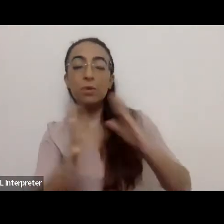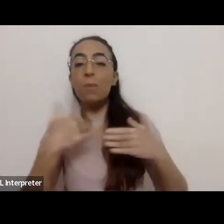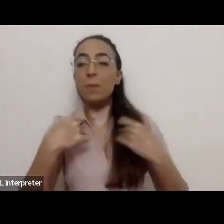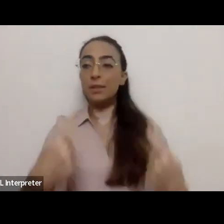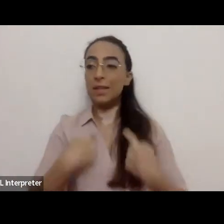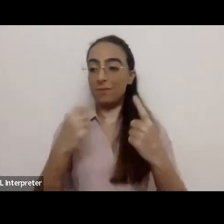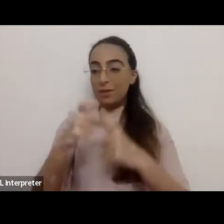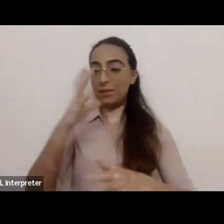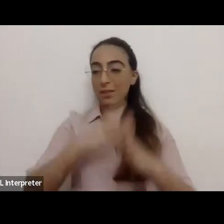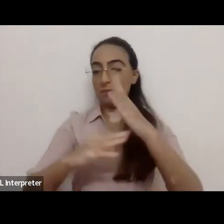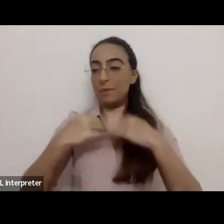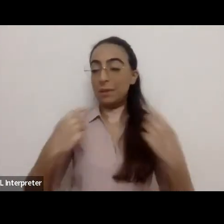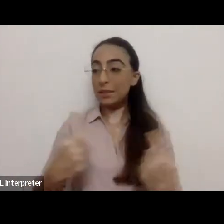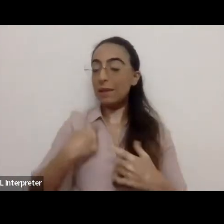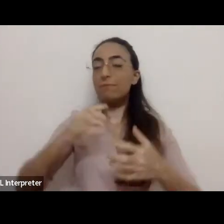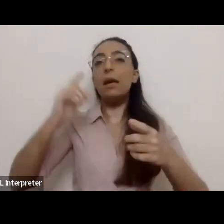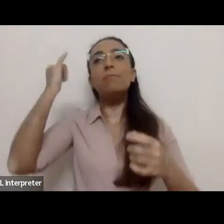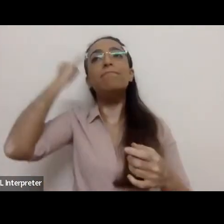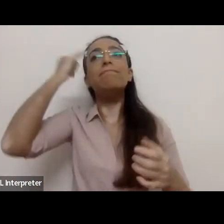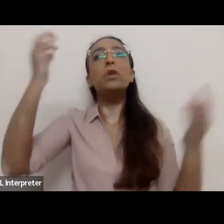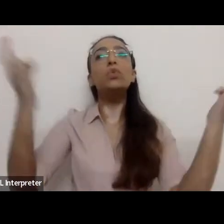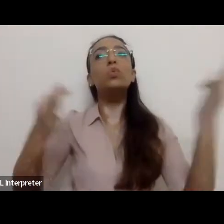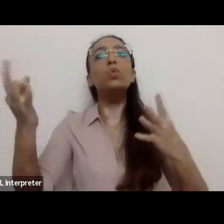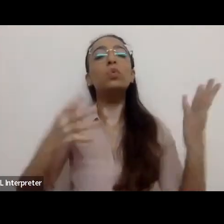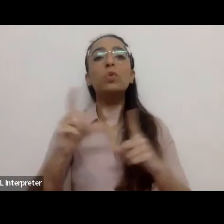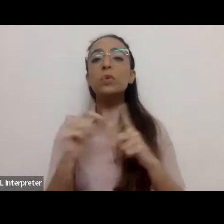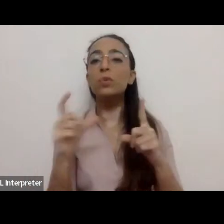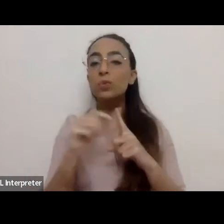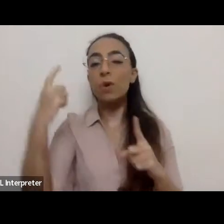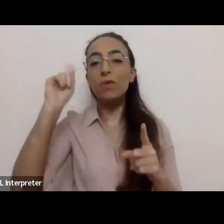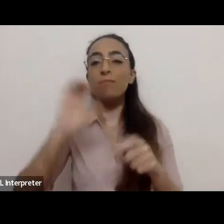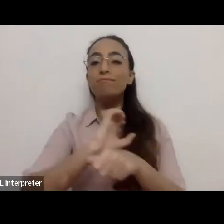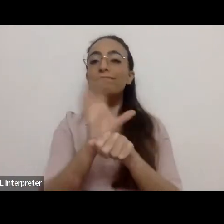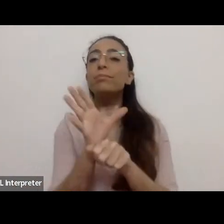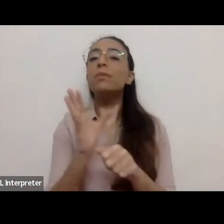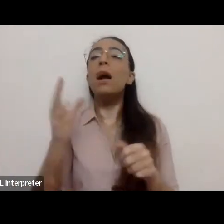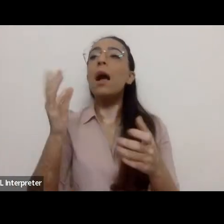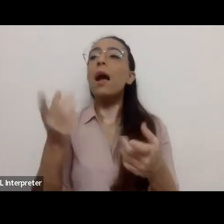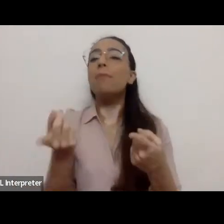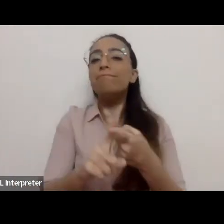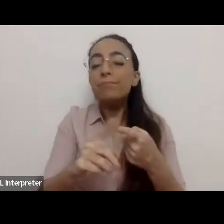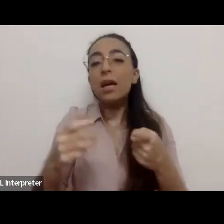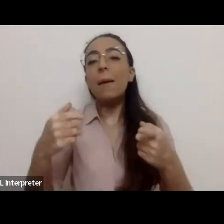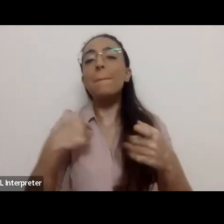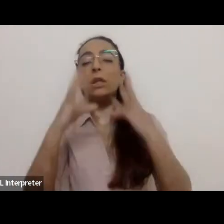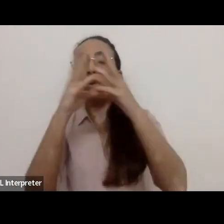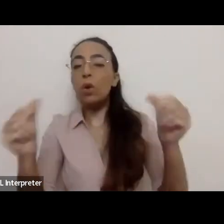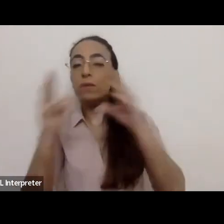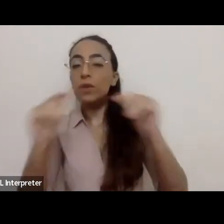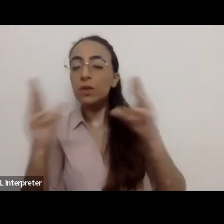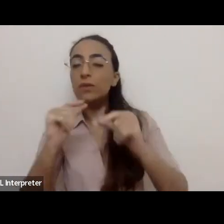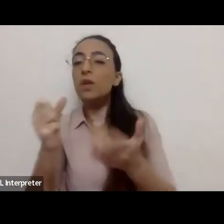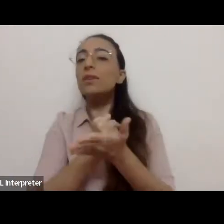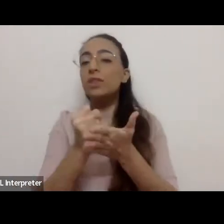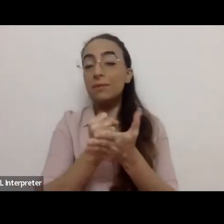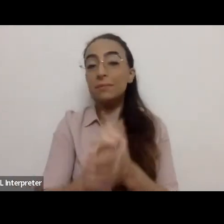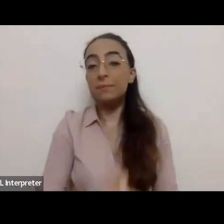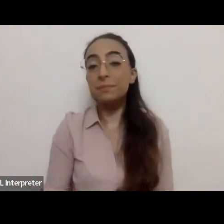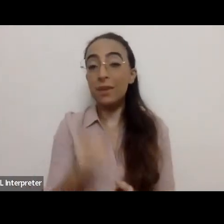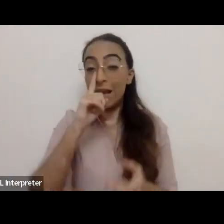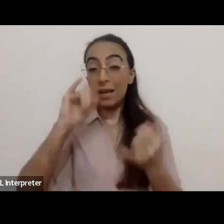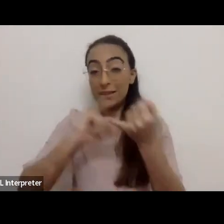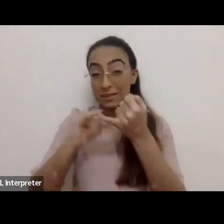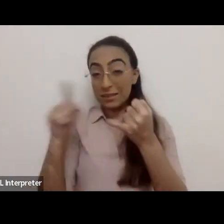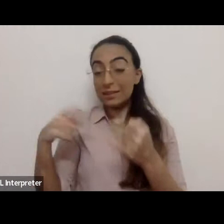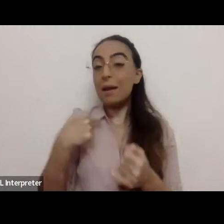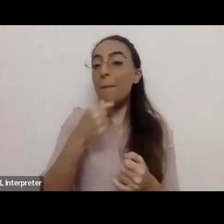time. And as rightly mentioned by Sangeeta ji, we recognized the effort of people with